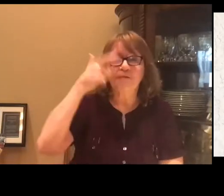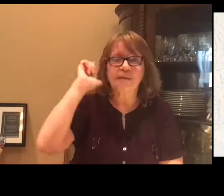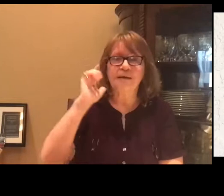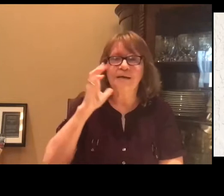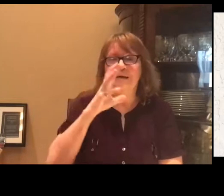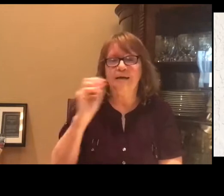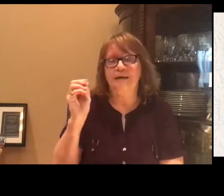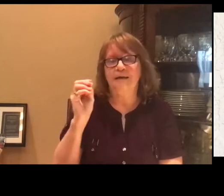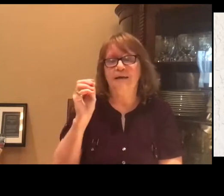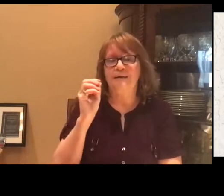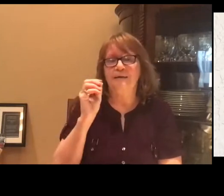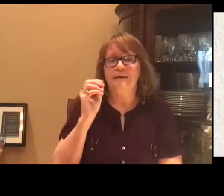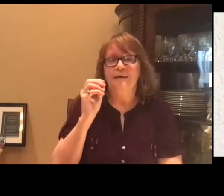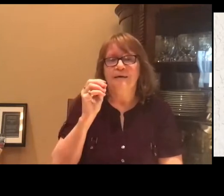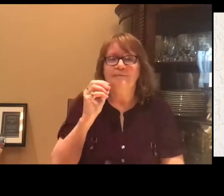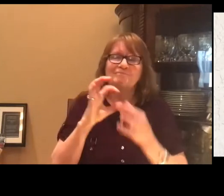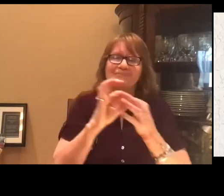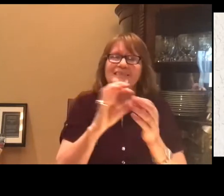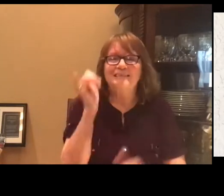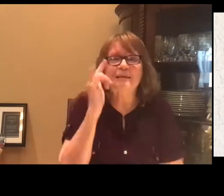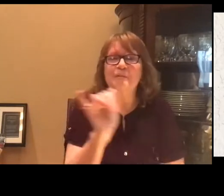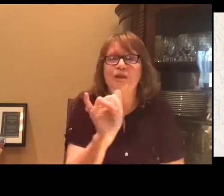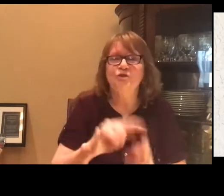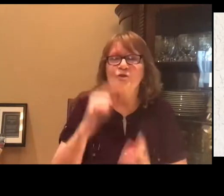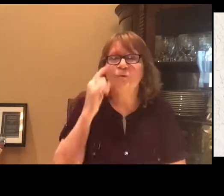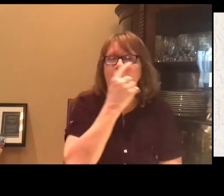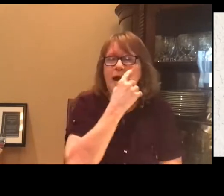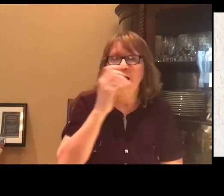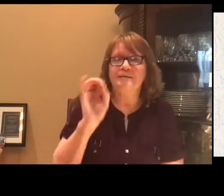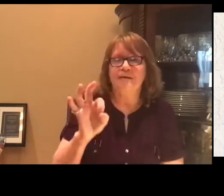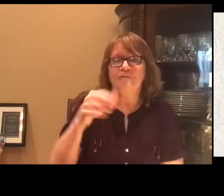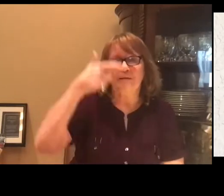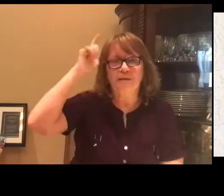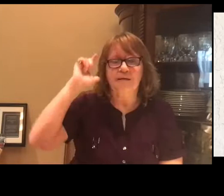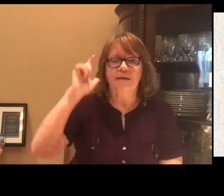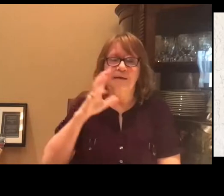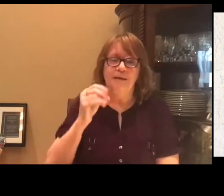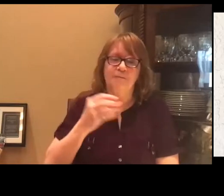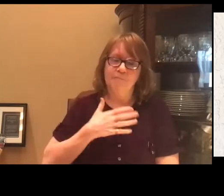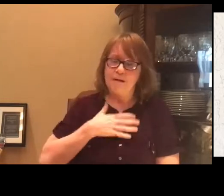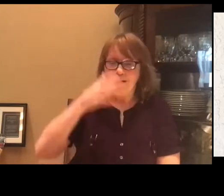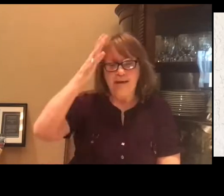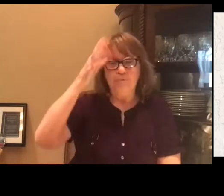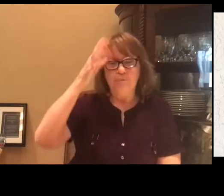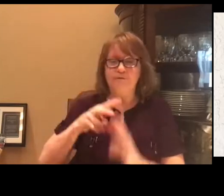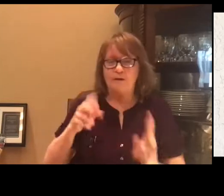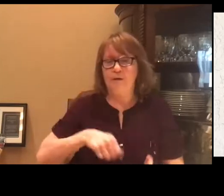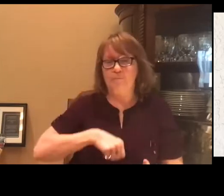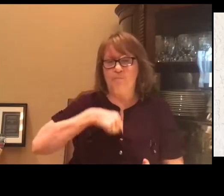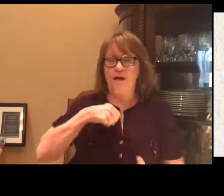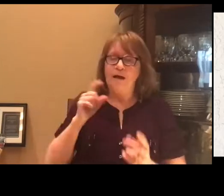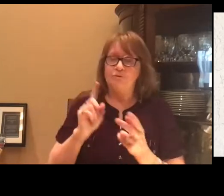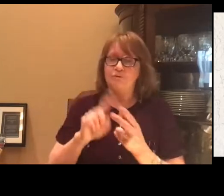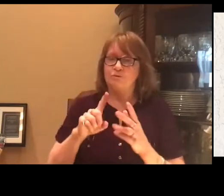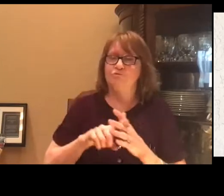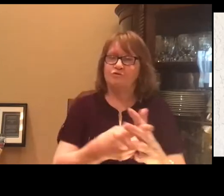blind. So my dad was very proud of getting that started. My dad loved nature,